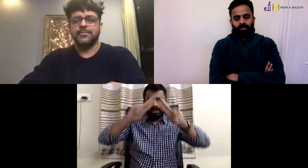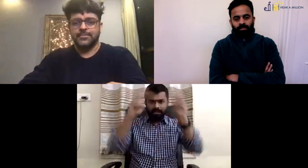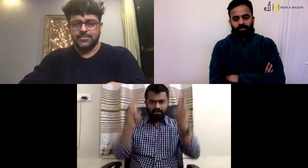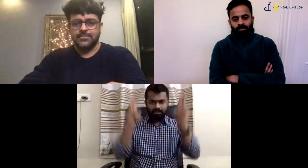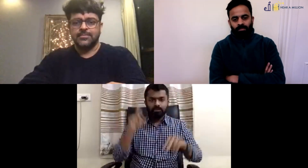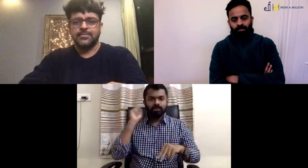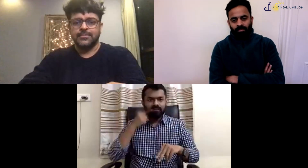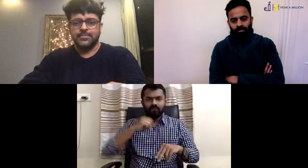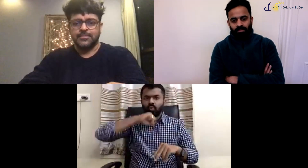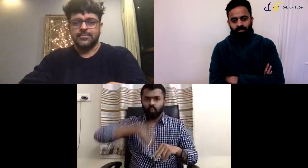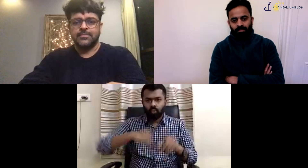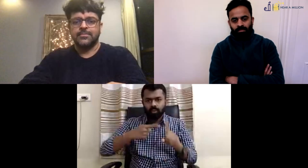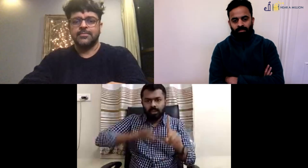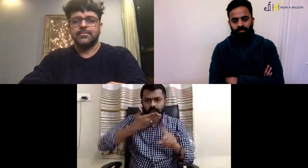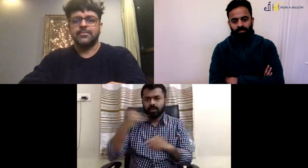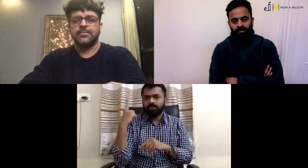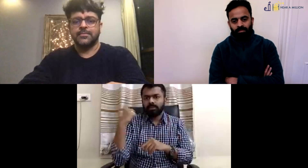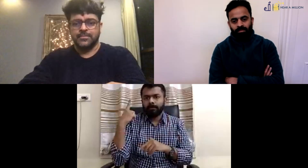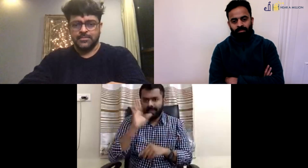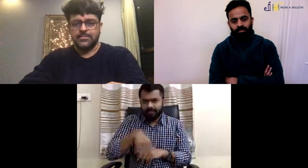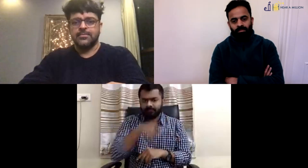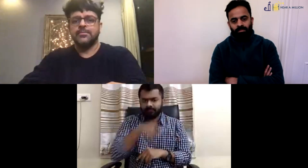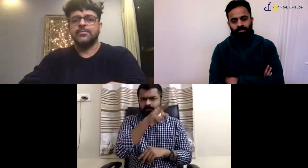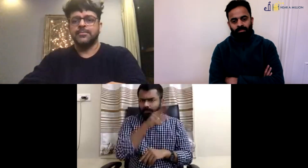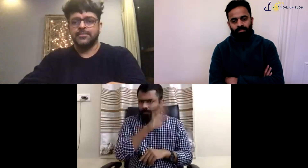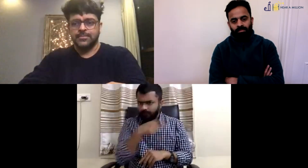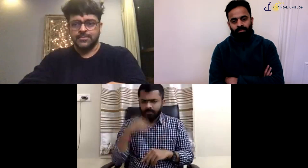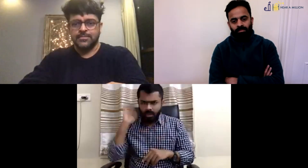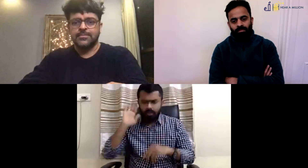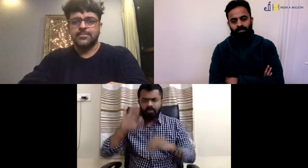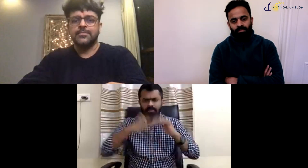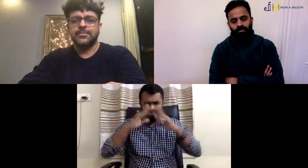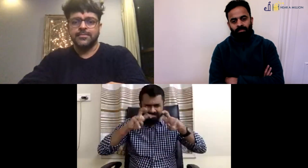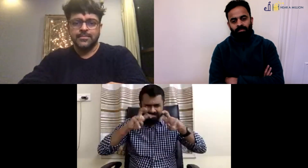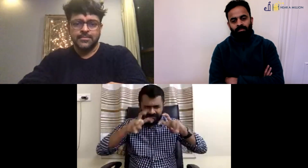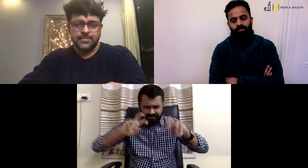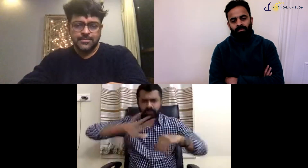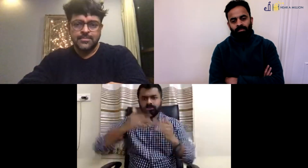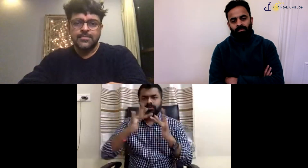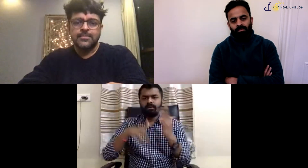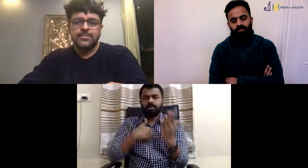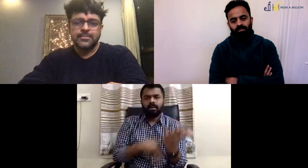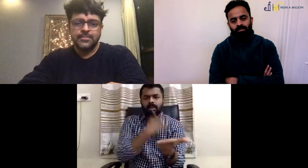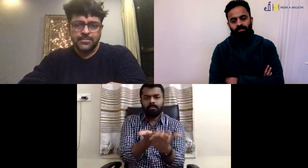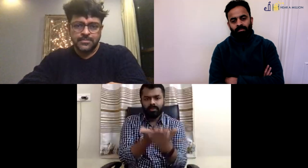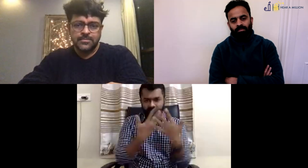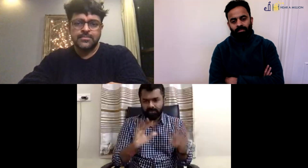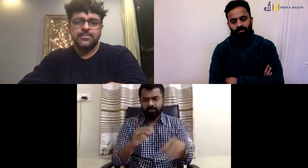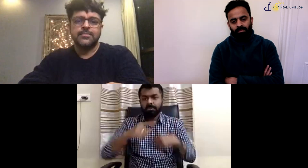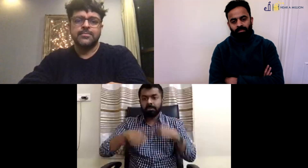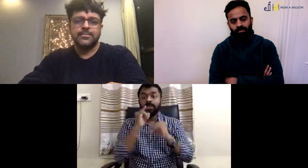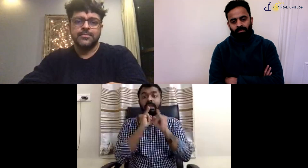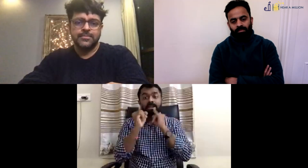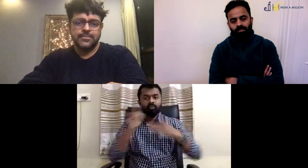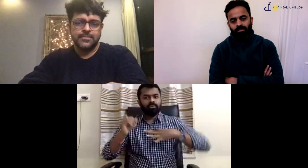go in Europe, in Denmark. So we have the deaf youth leader organization over there. So I did the